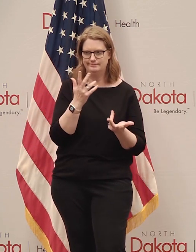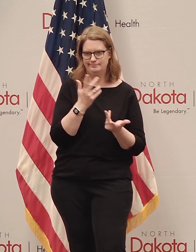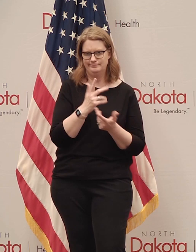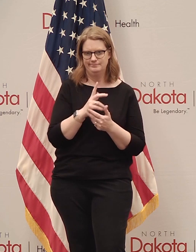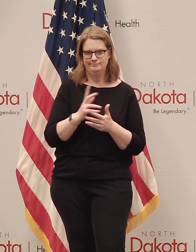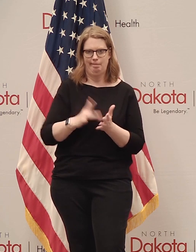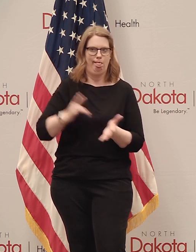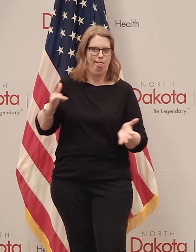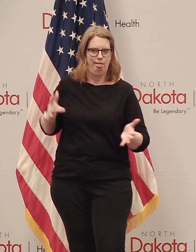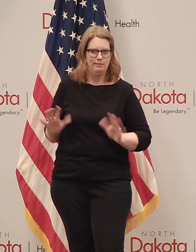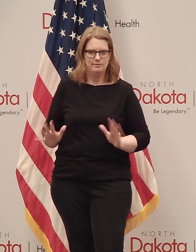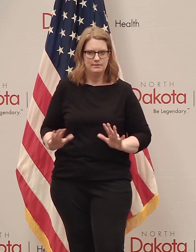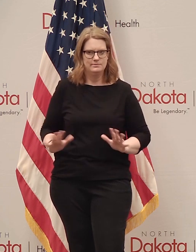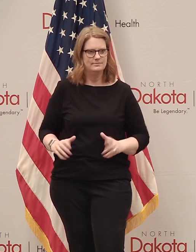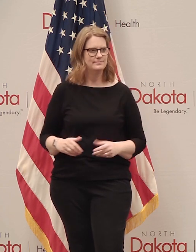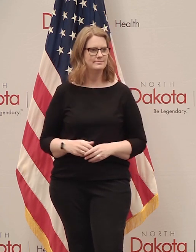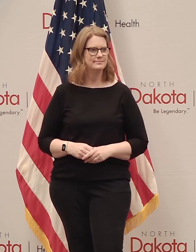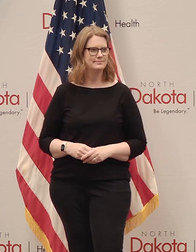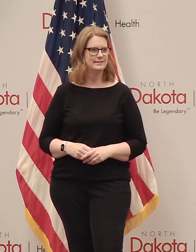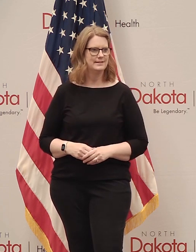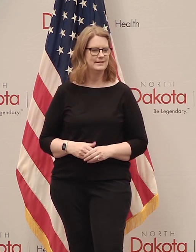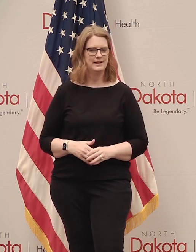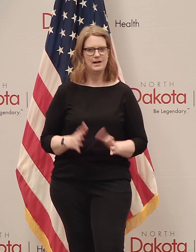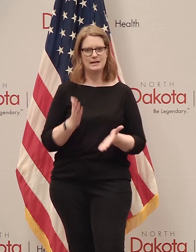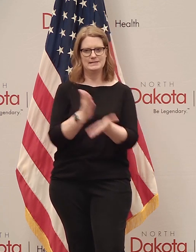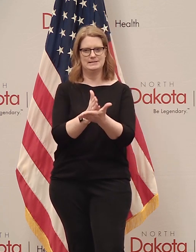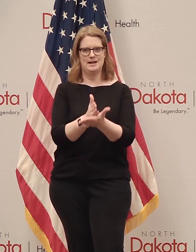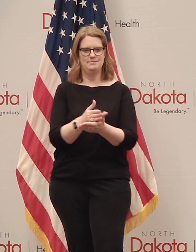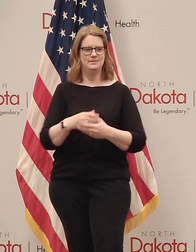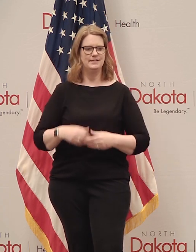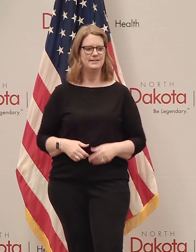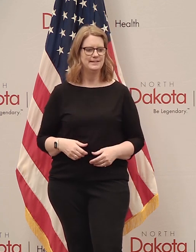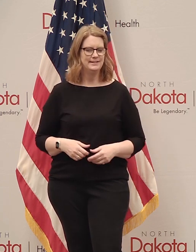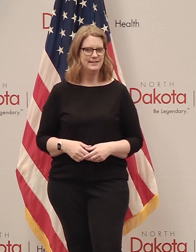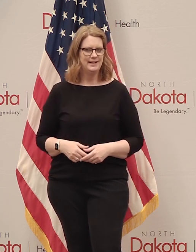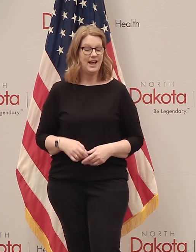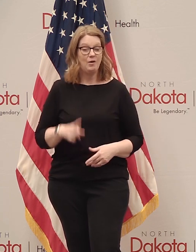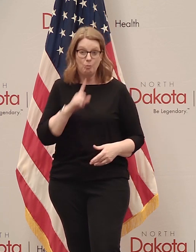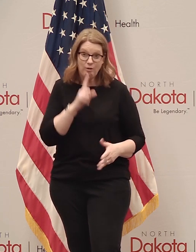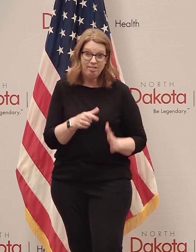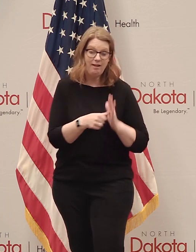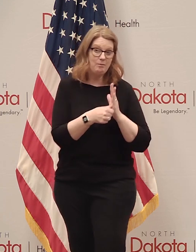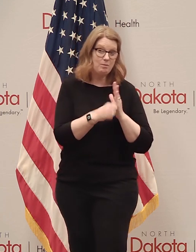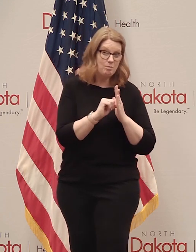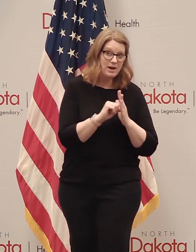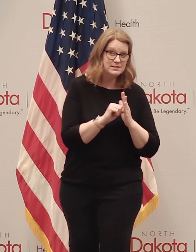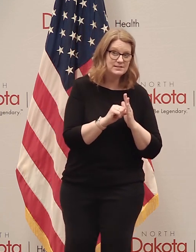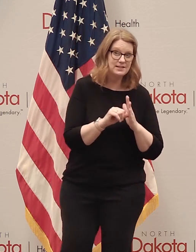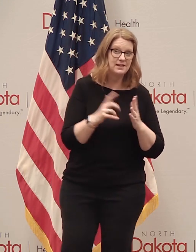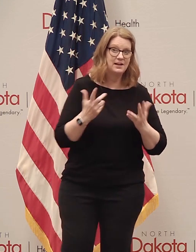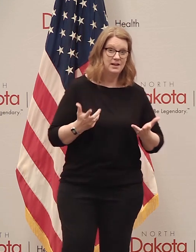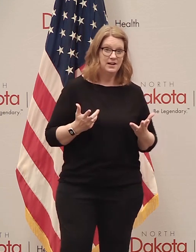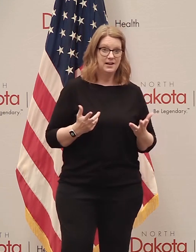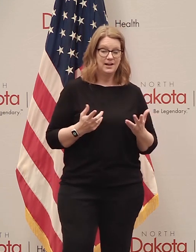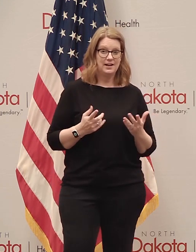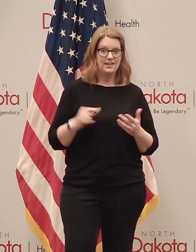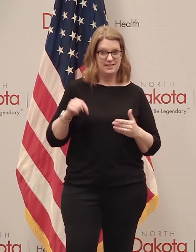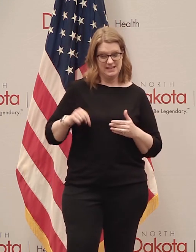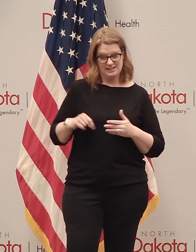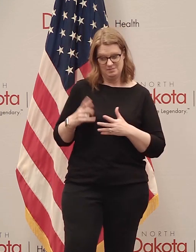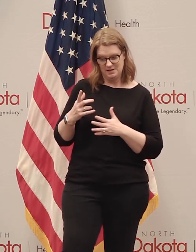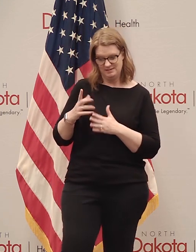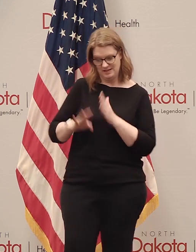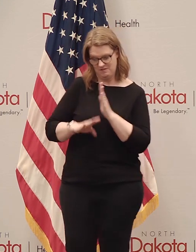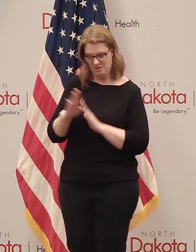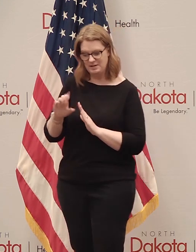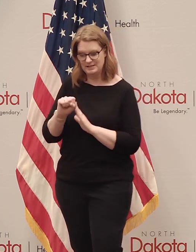I'll just stop there. I was going to, because I'm impressed by how cost efficiently this has been developed by the state